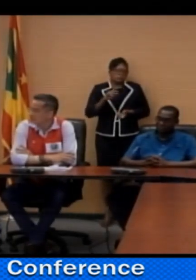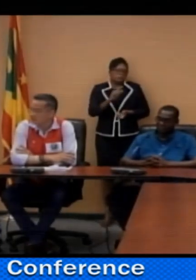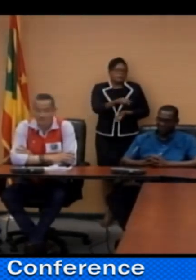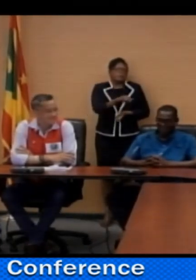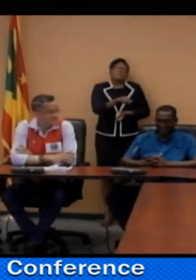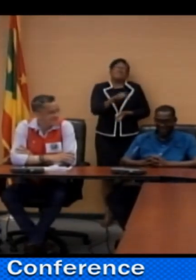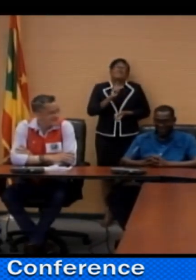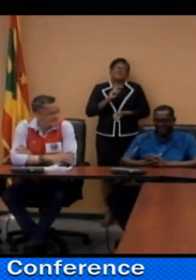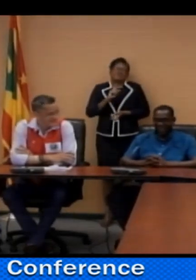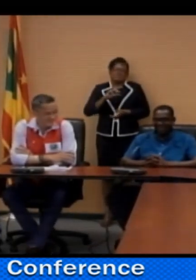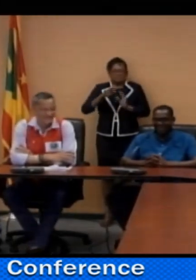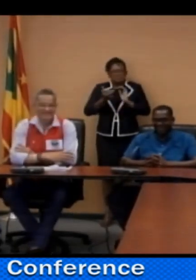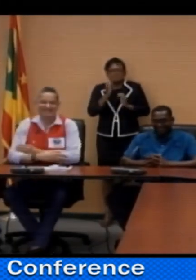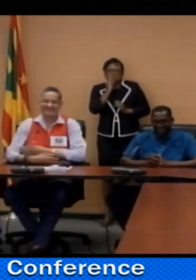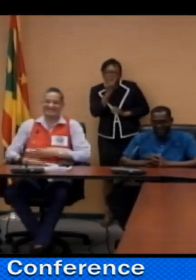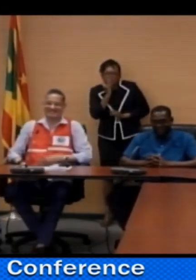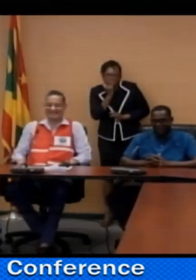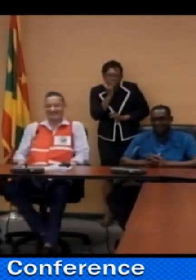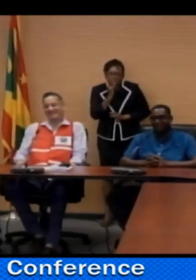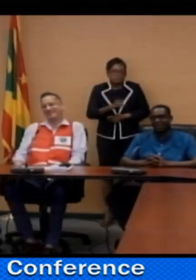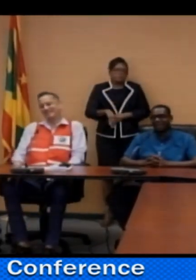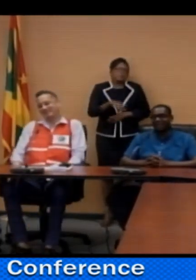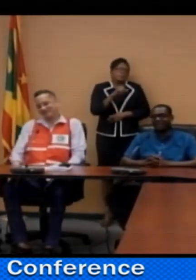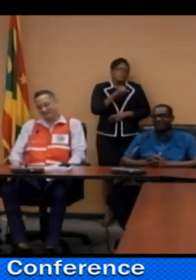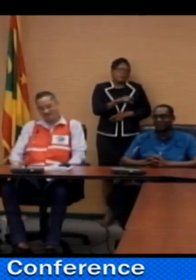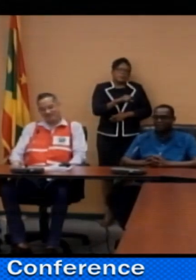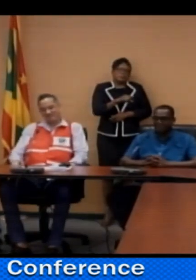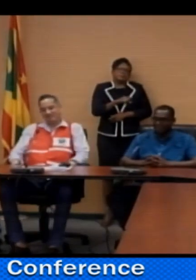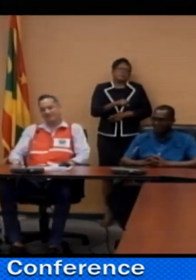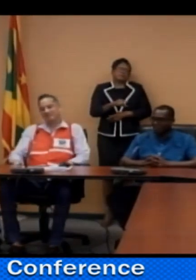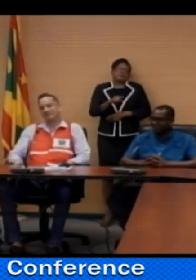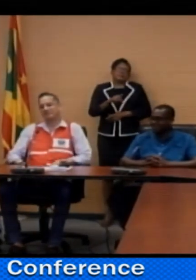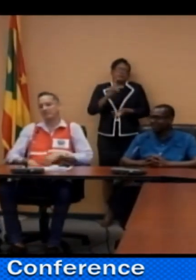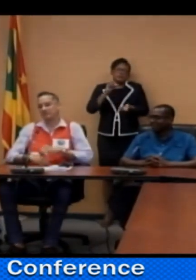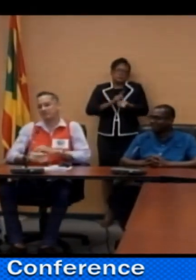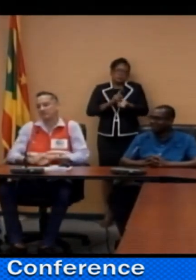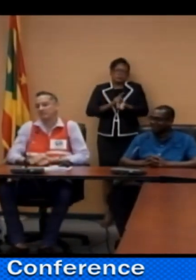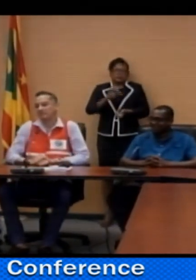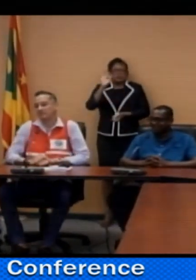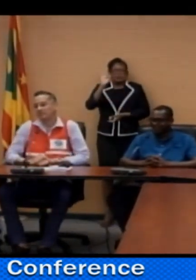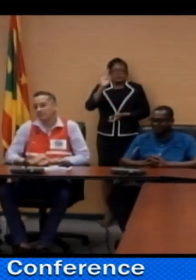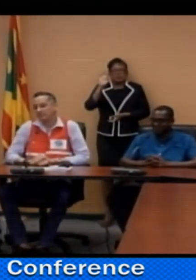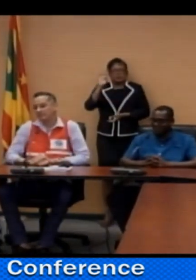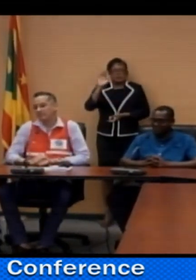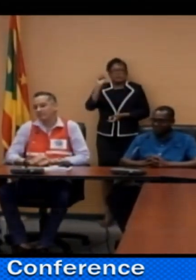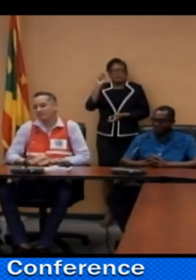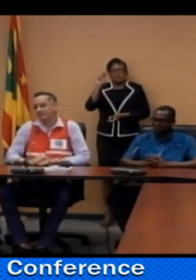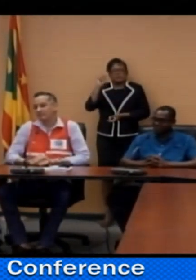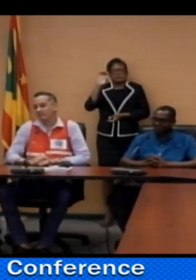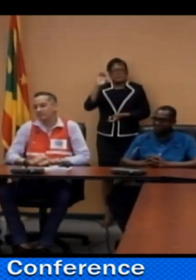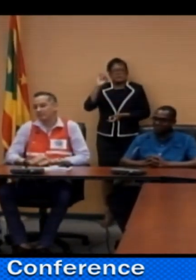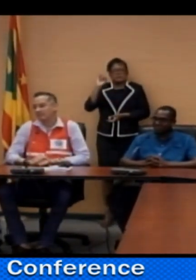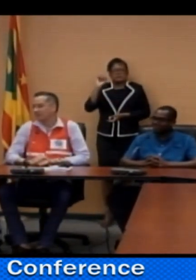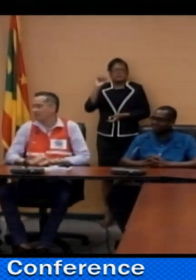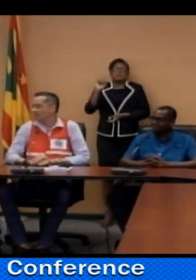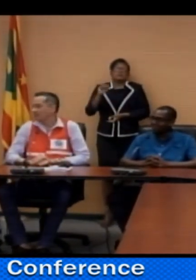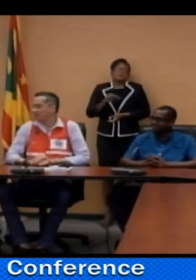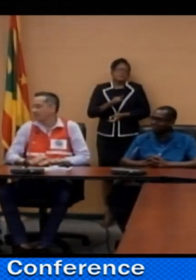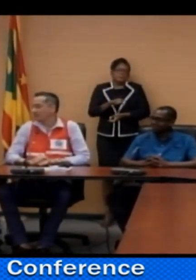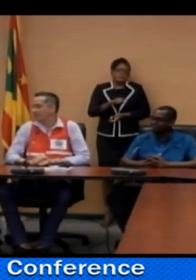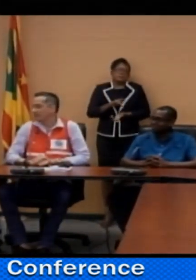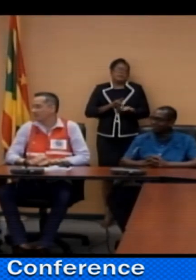Francis Martin, sorry, and the COVID-19, I'm mixing up my names, and the COVID-19 Response Coordinator, Dr. George Mitchell with